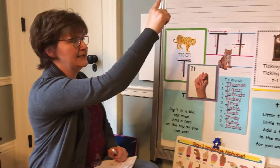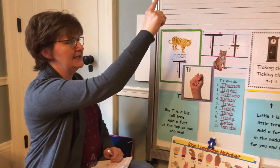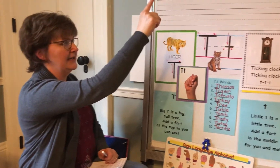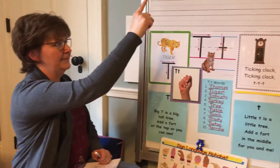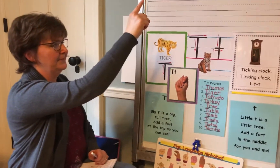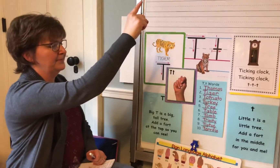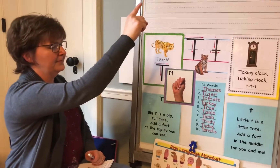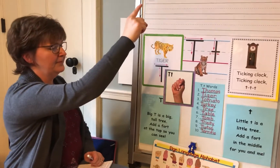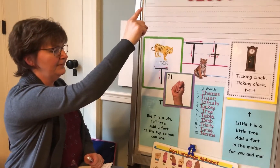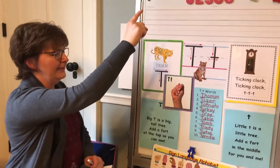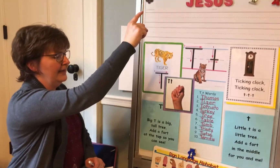t.